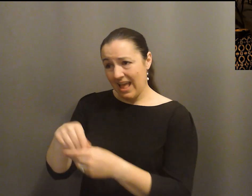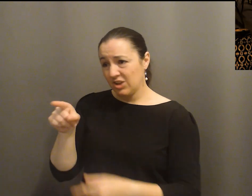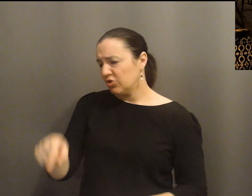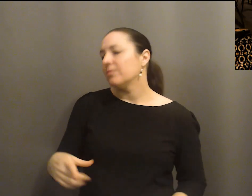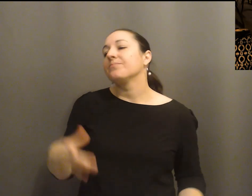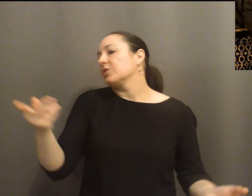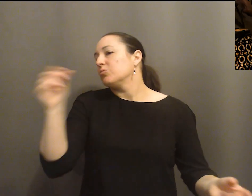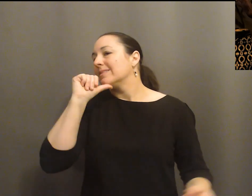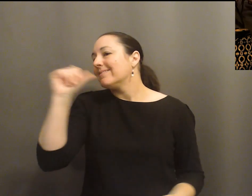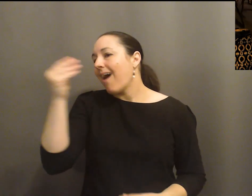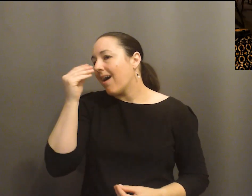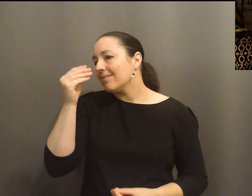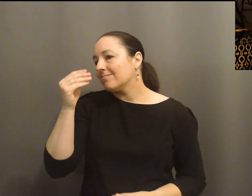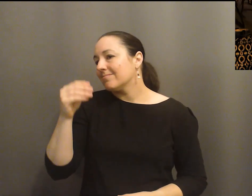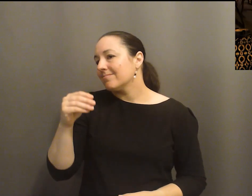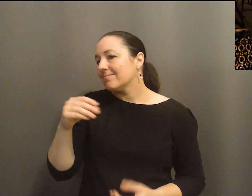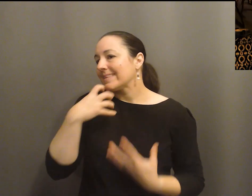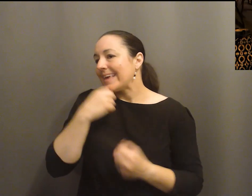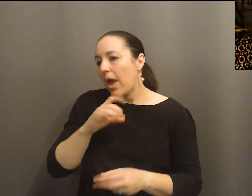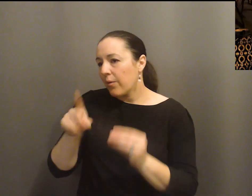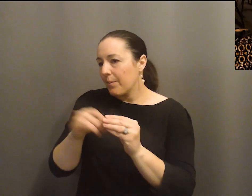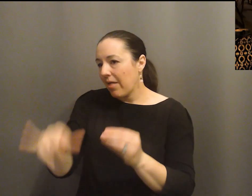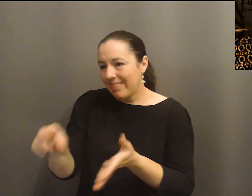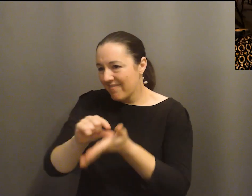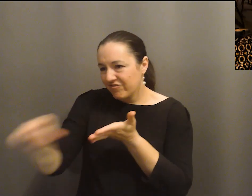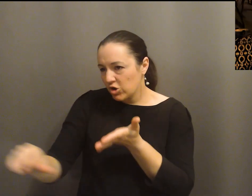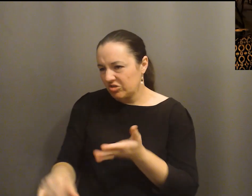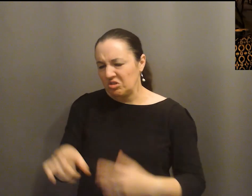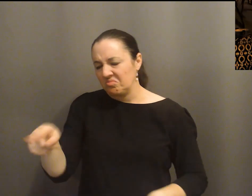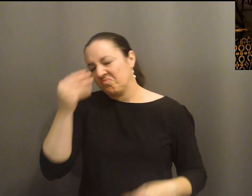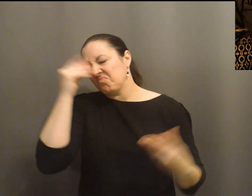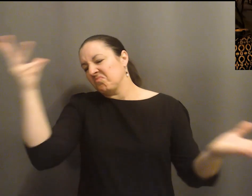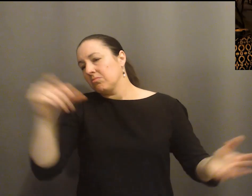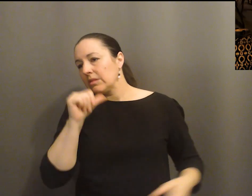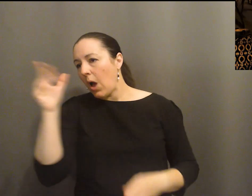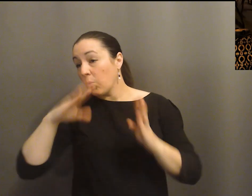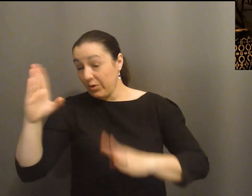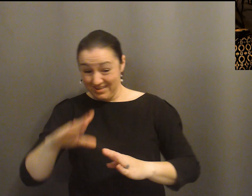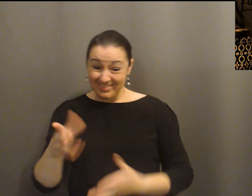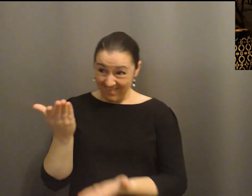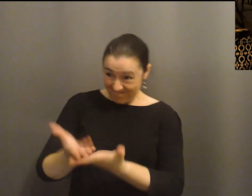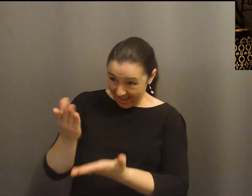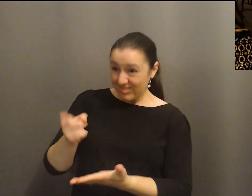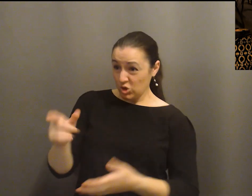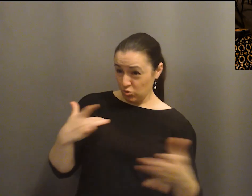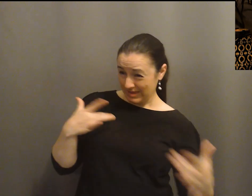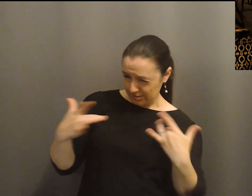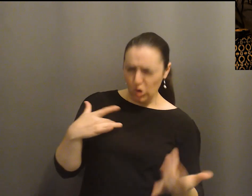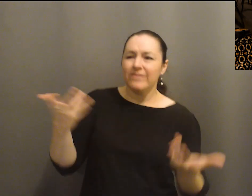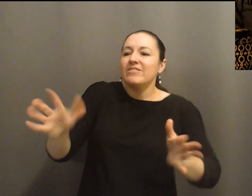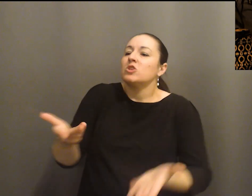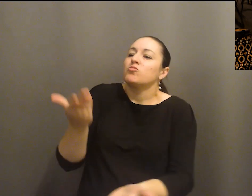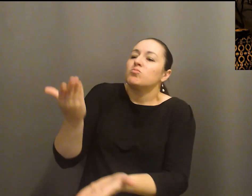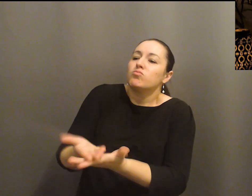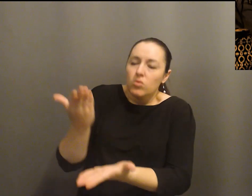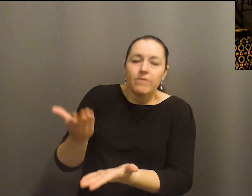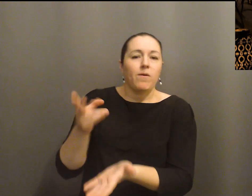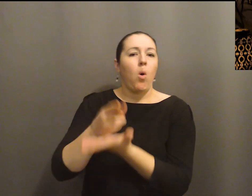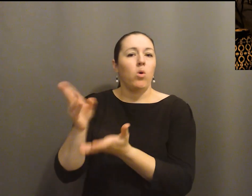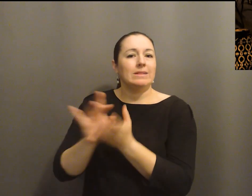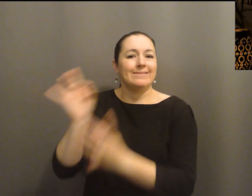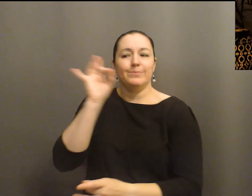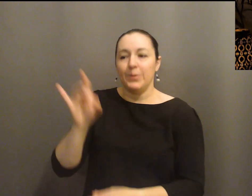You would have cared less About that verse As a matter of fact You wouldn't be worried at all And the fact that You're concerned Is actual proof